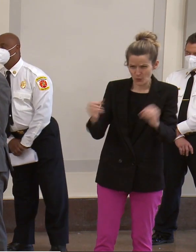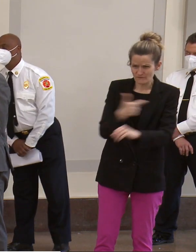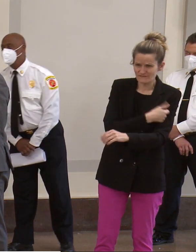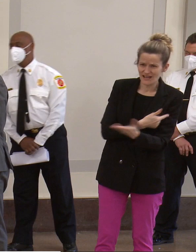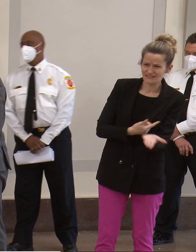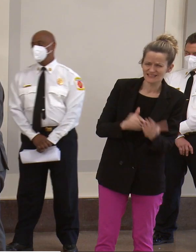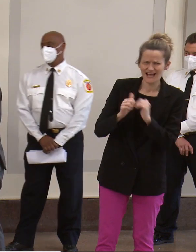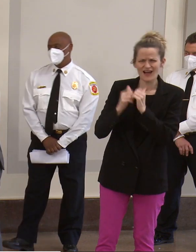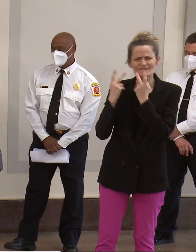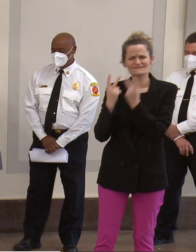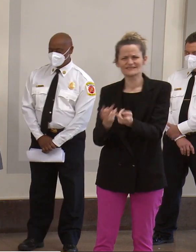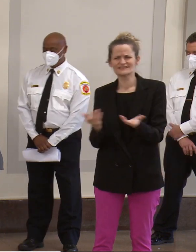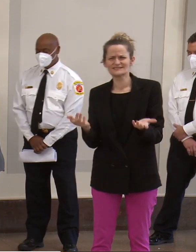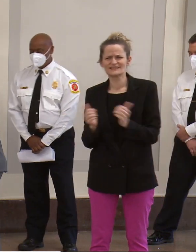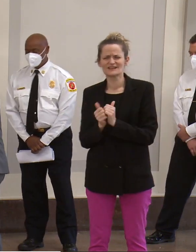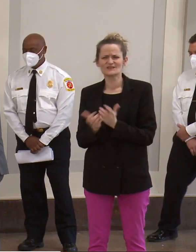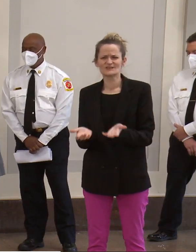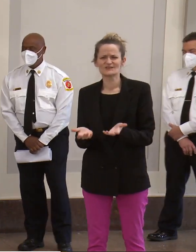Thank you.